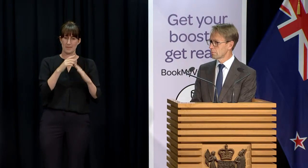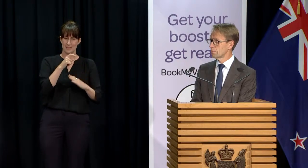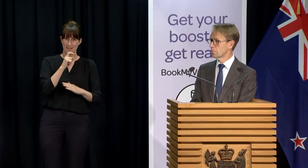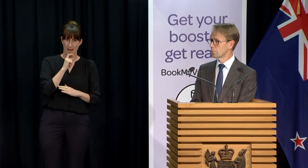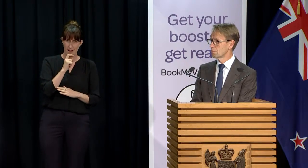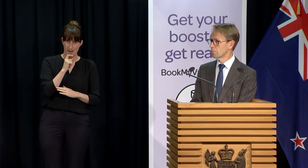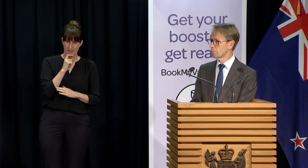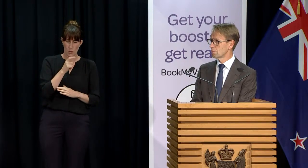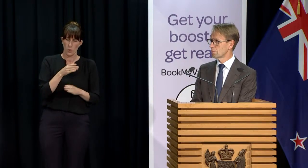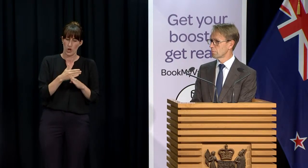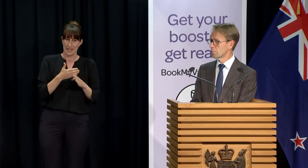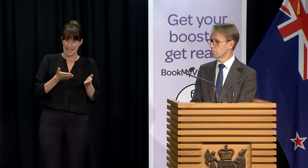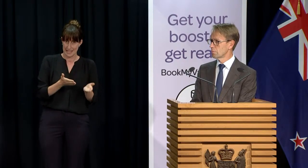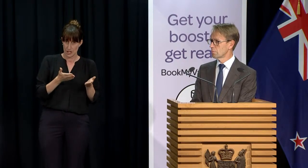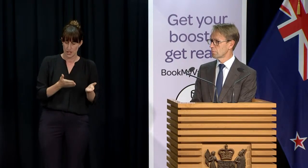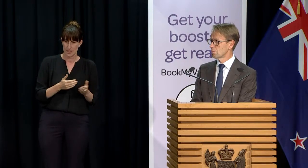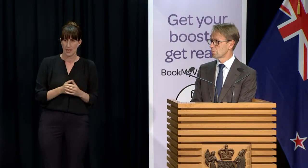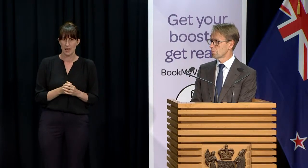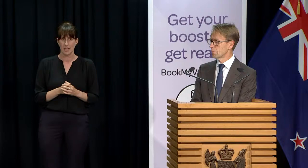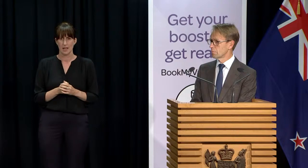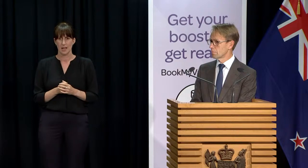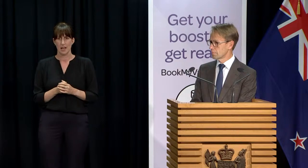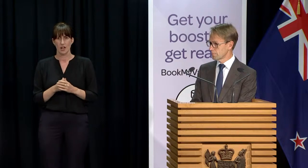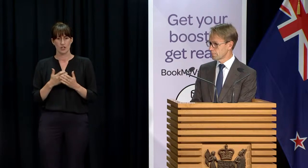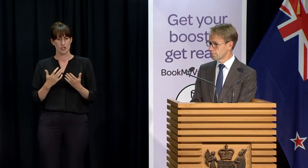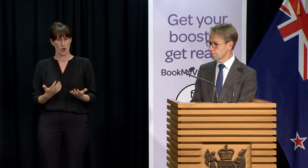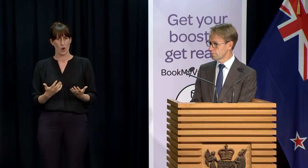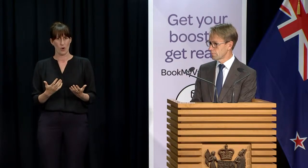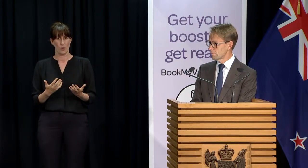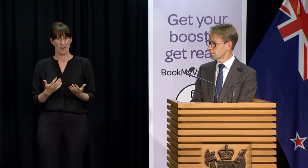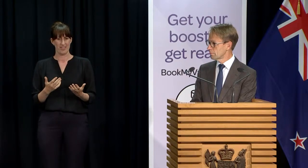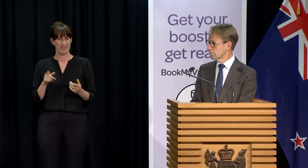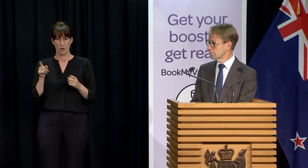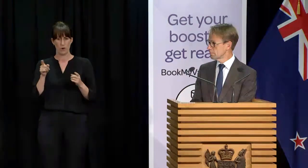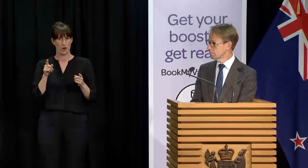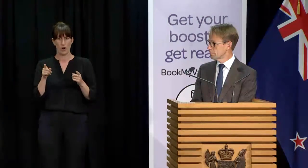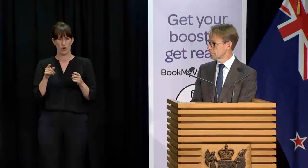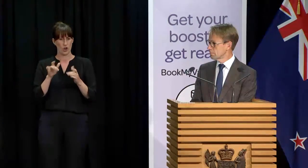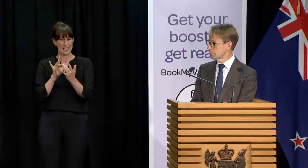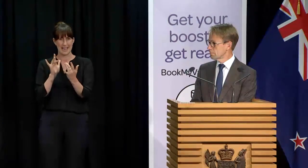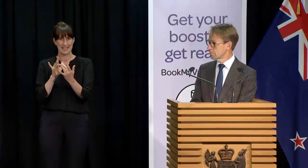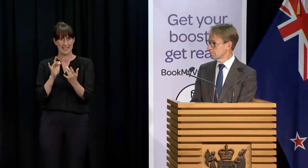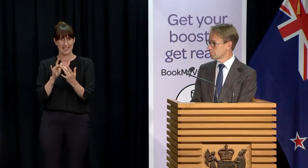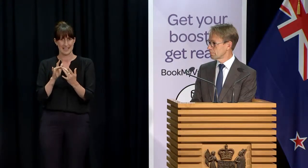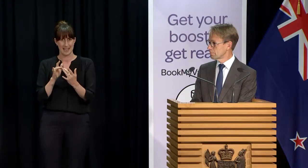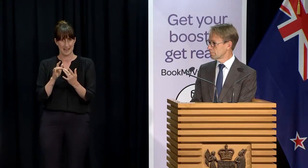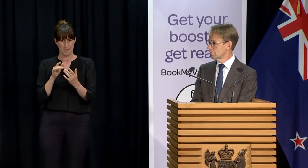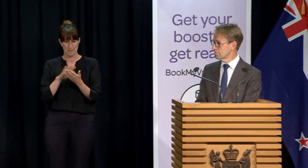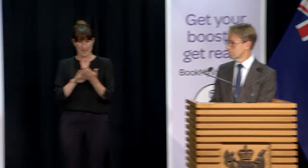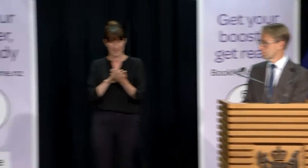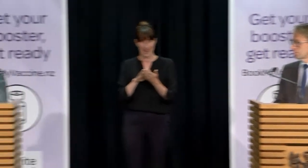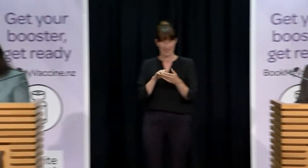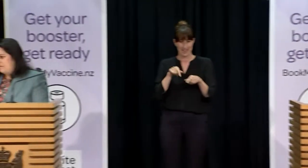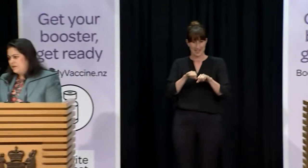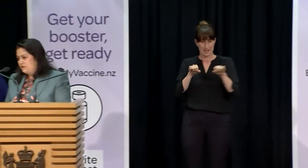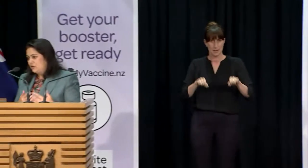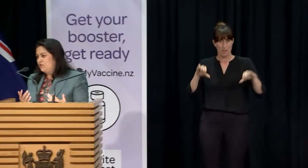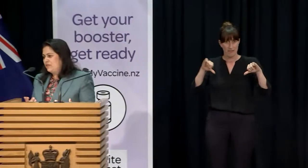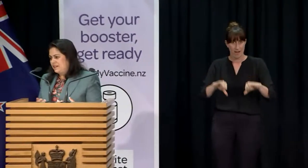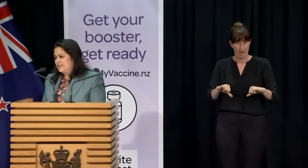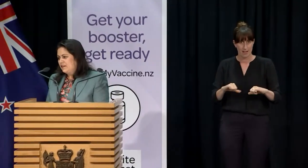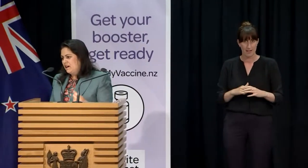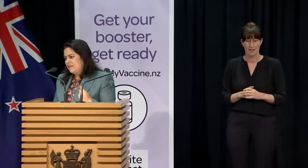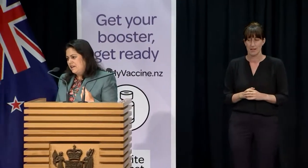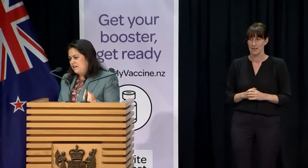already at this stage of phase 1 seeing the contact tracing system no longer doing its job? Contact tracing requires